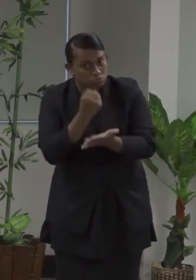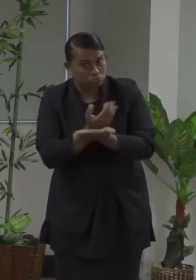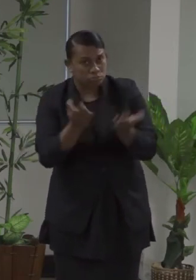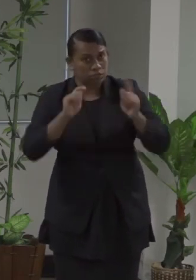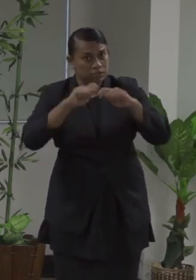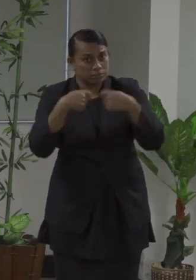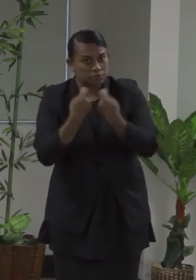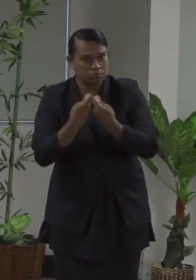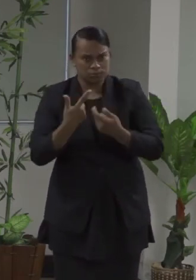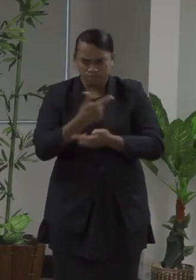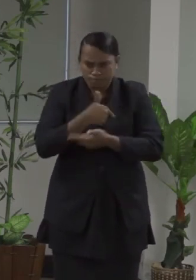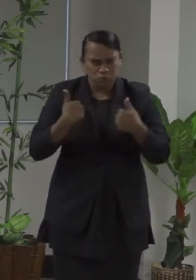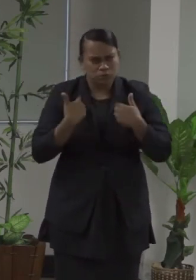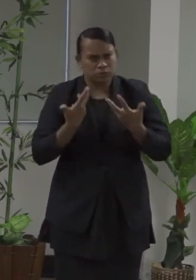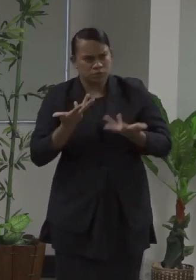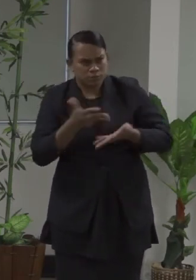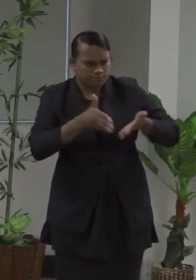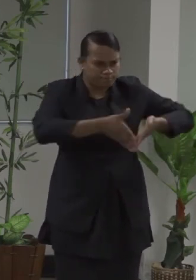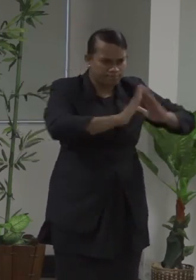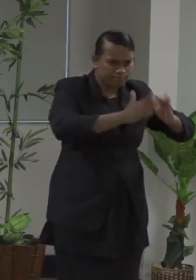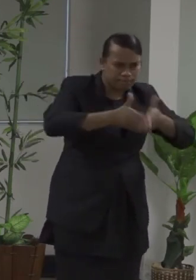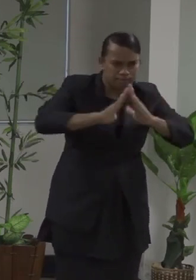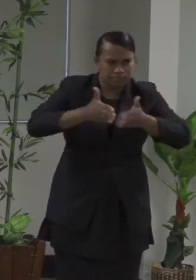these facilities